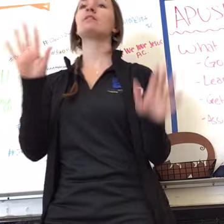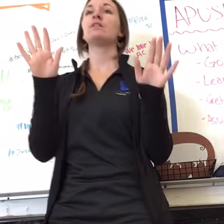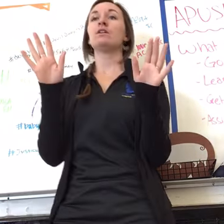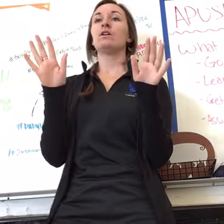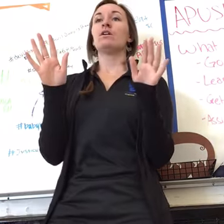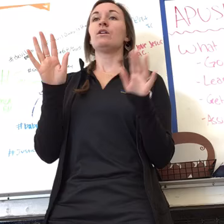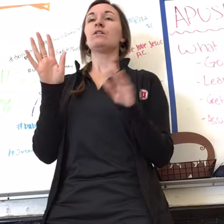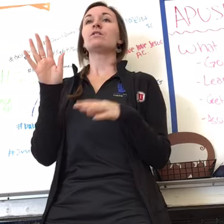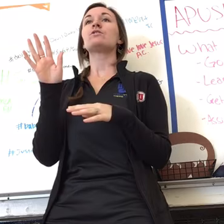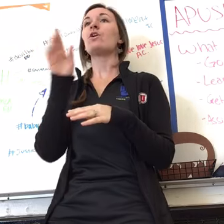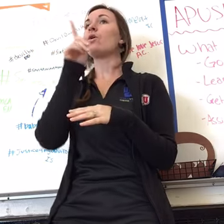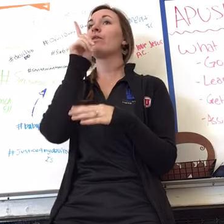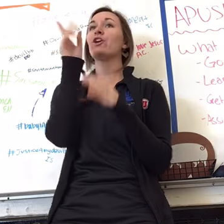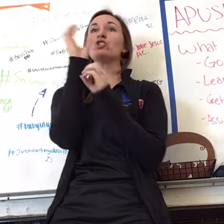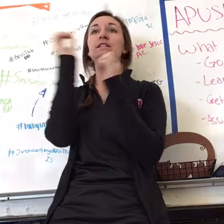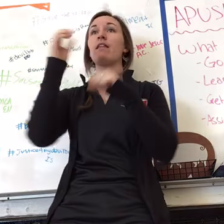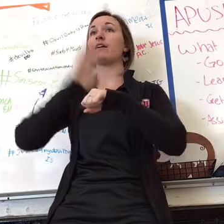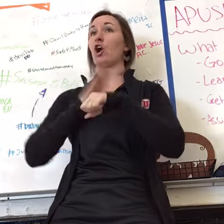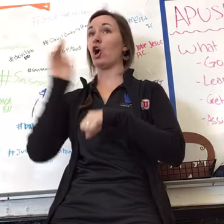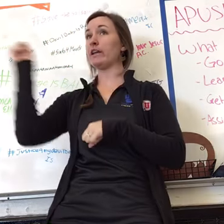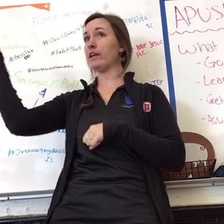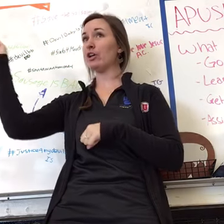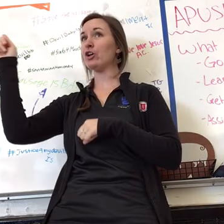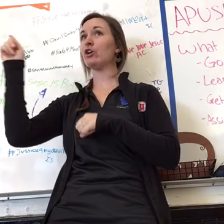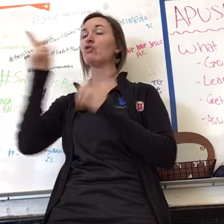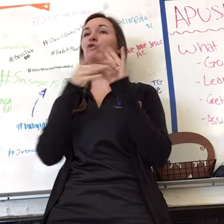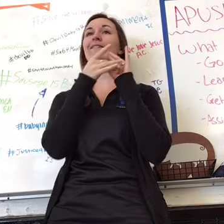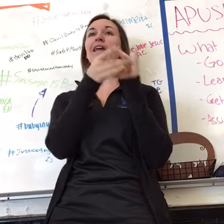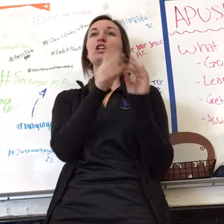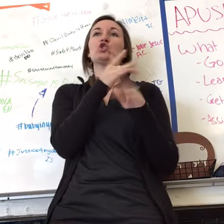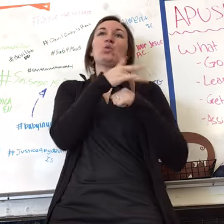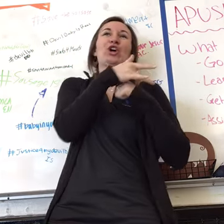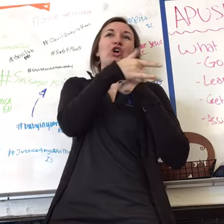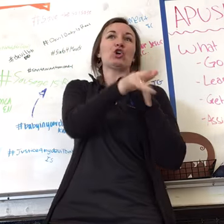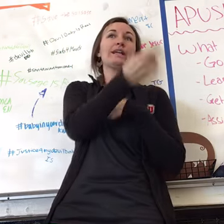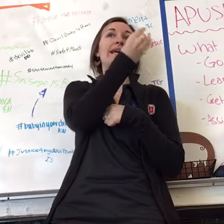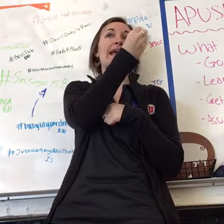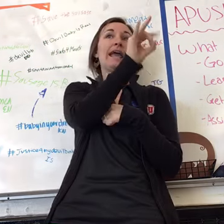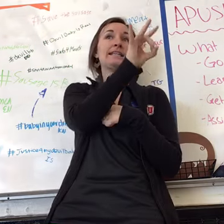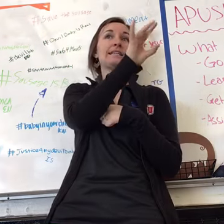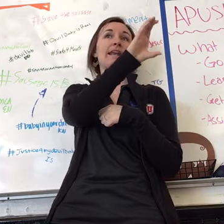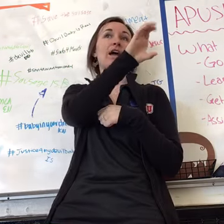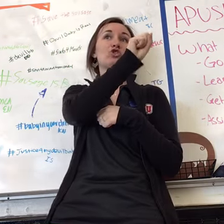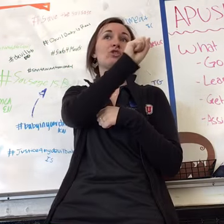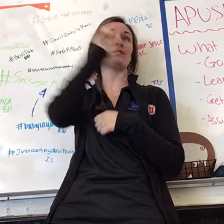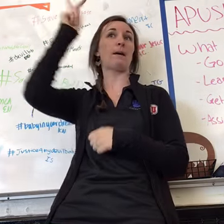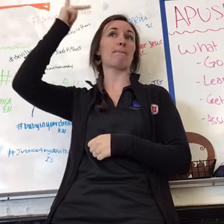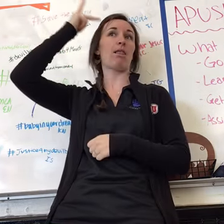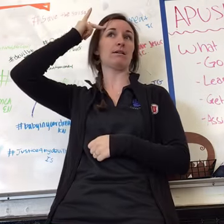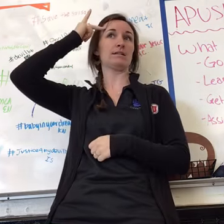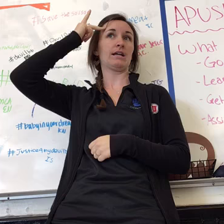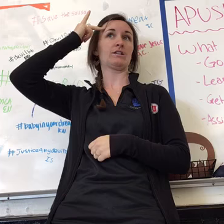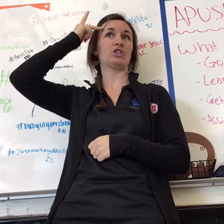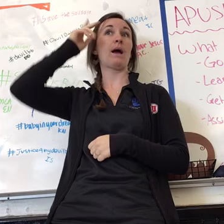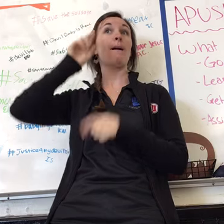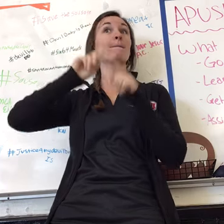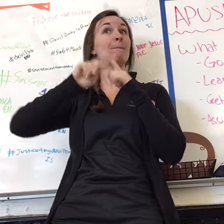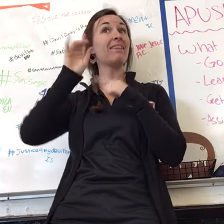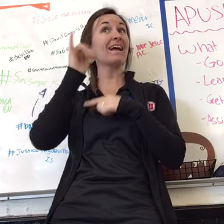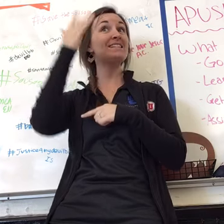is nothing on here about early 1800s politics, which is 5 out of your 20 questions. So